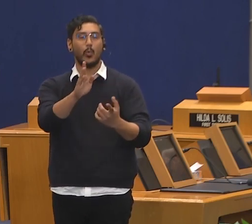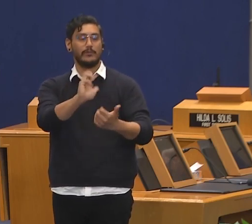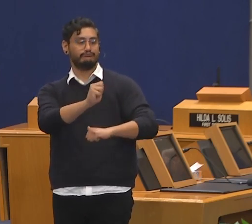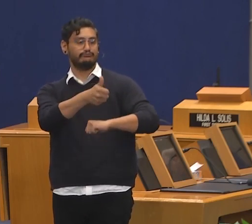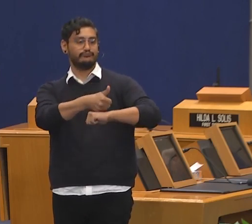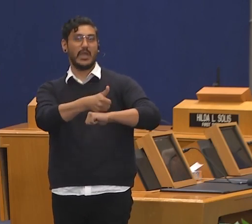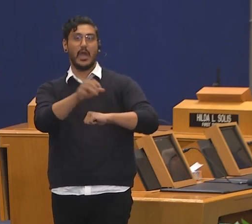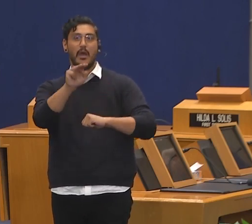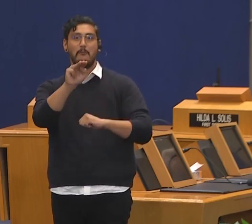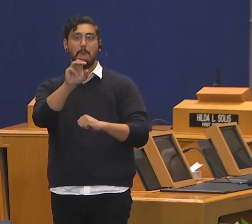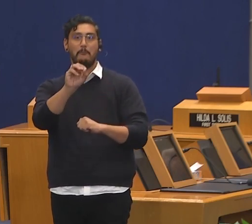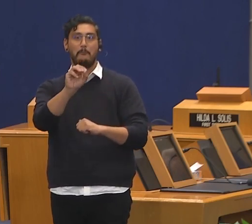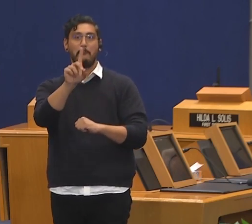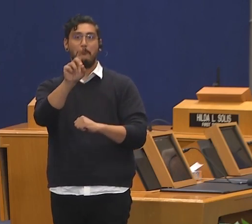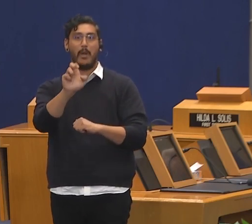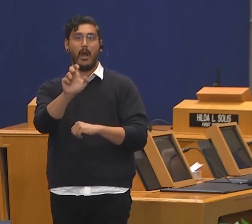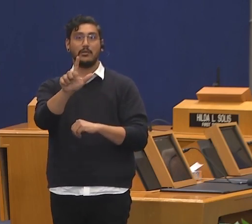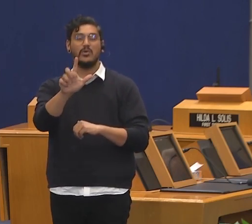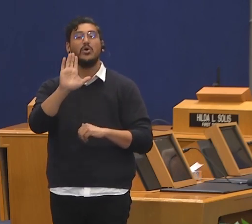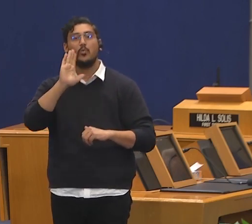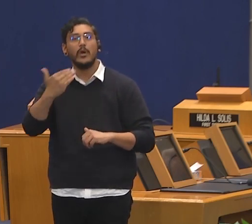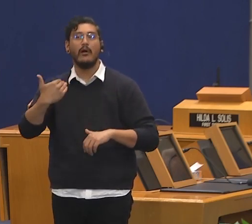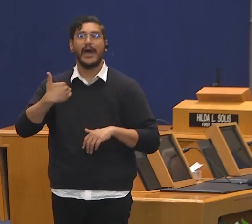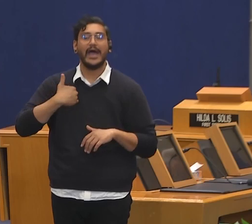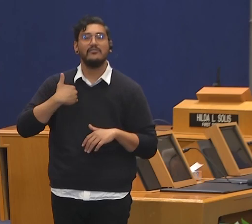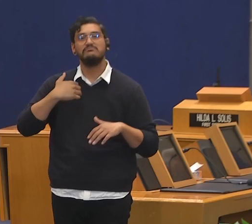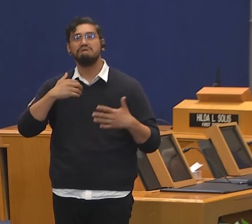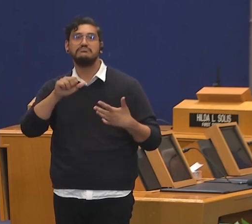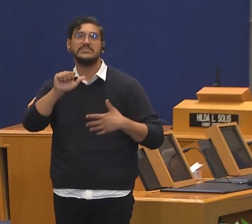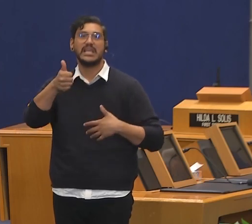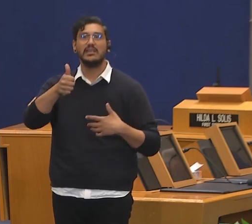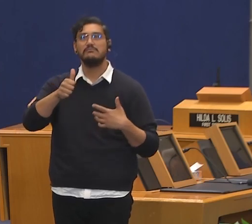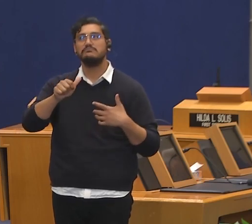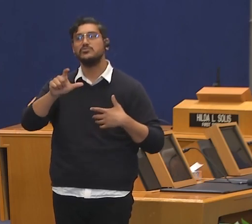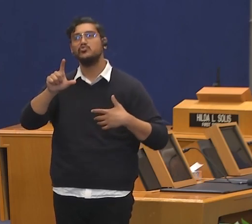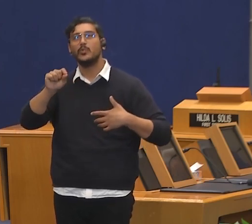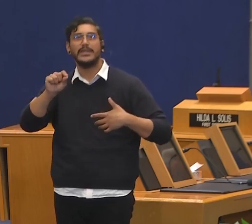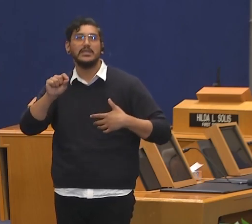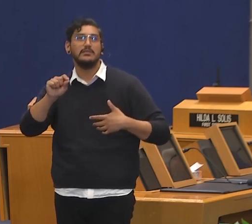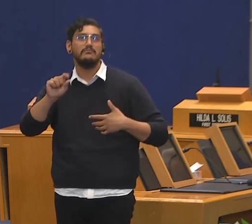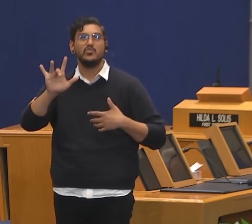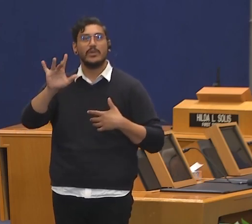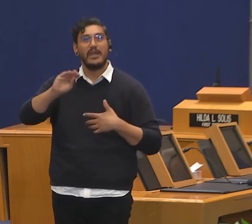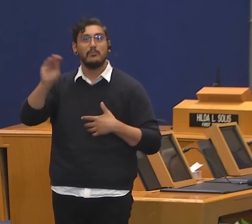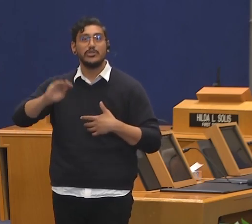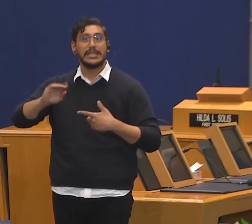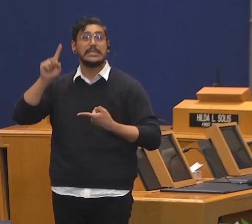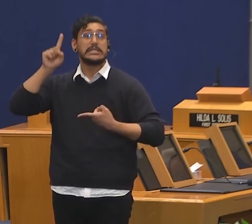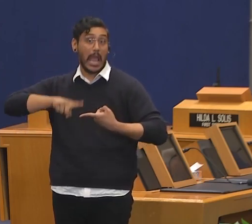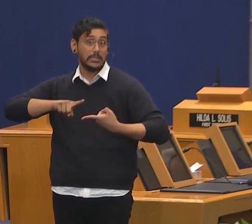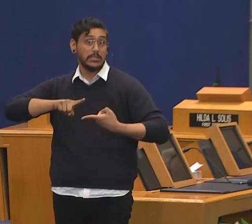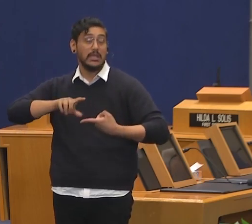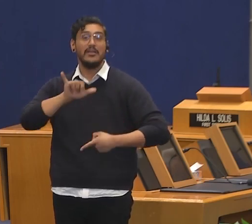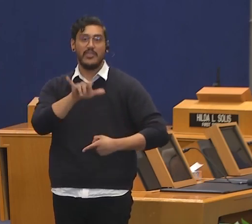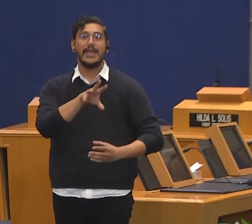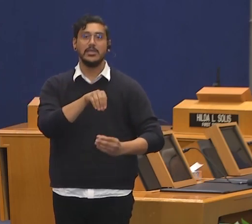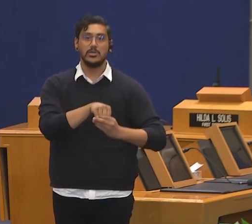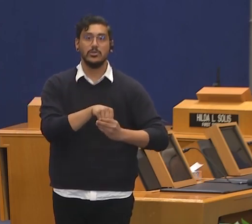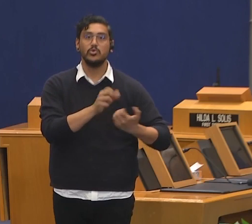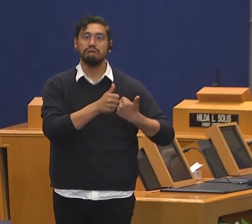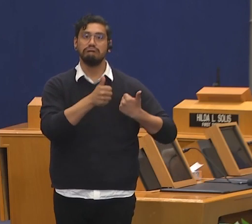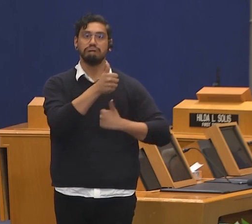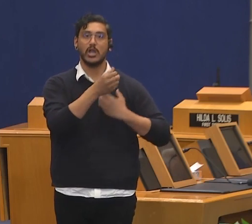have a 10, 20, or 25% cut. That will include the executive office, of which the Board